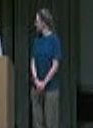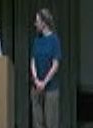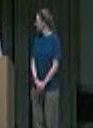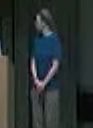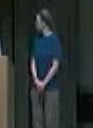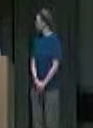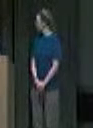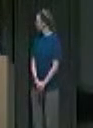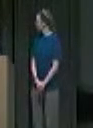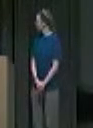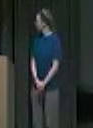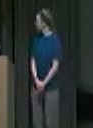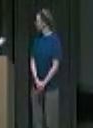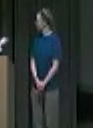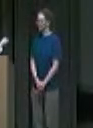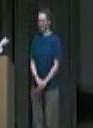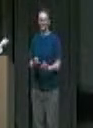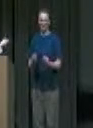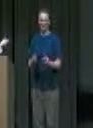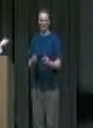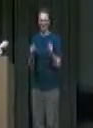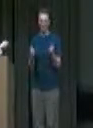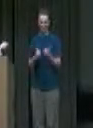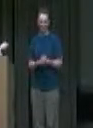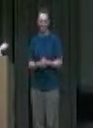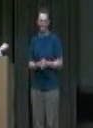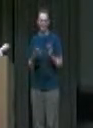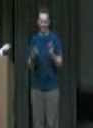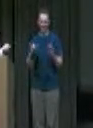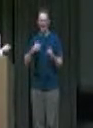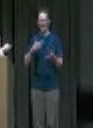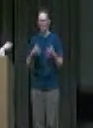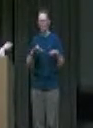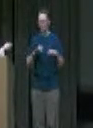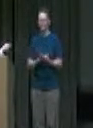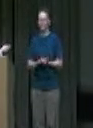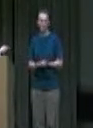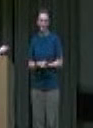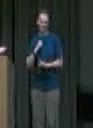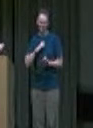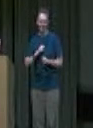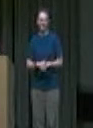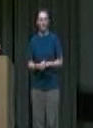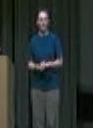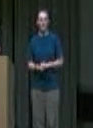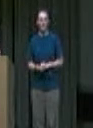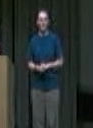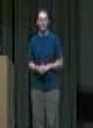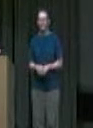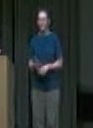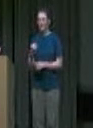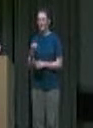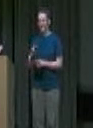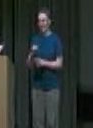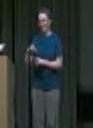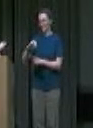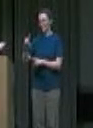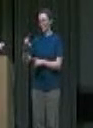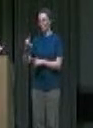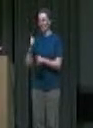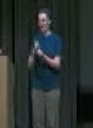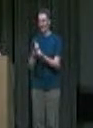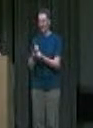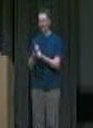Hit it again. Okay, there, that's what I wanted to do. I'm sorry. Okay, so the dam pool itself